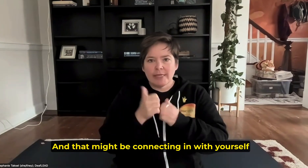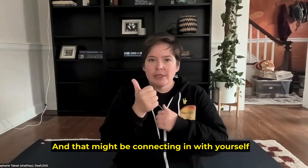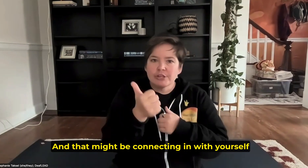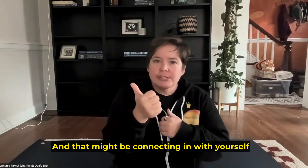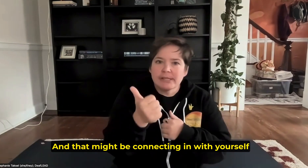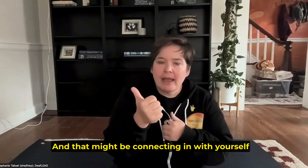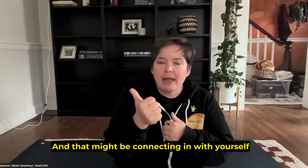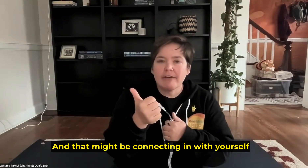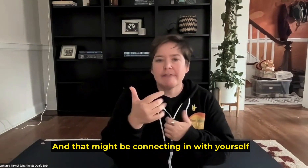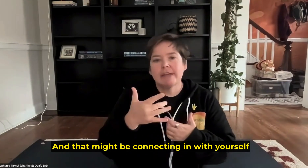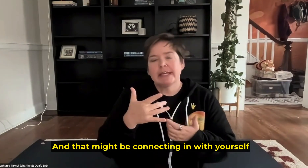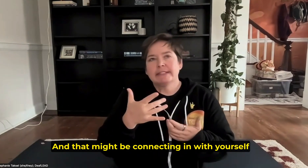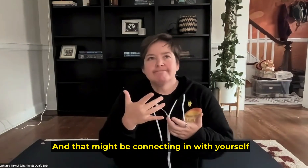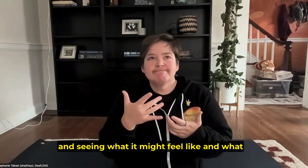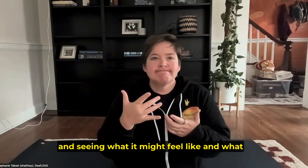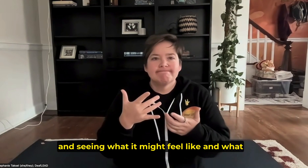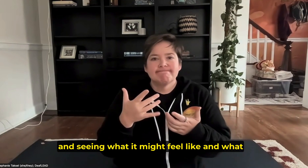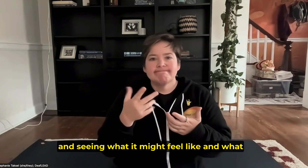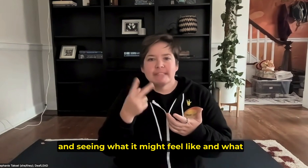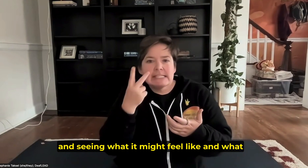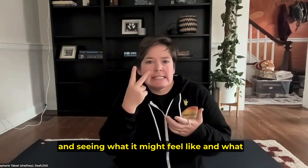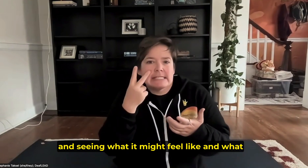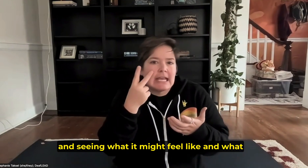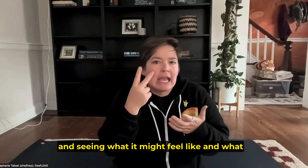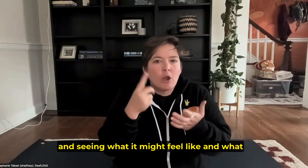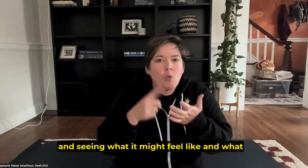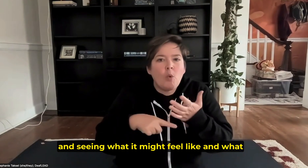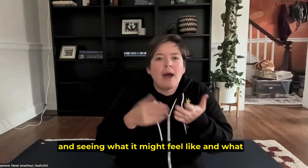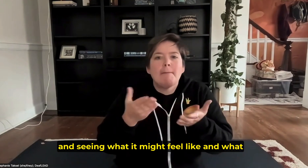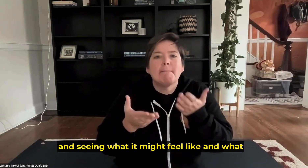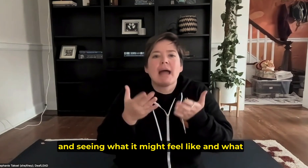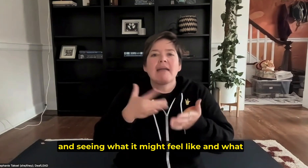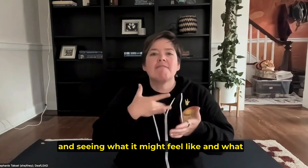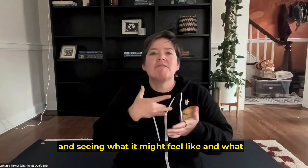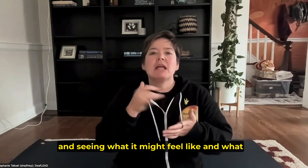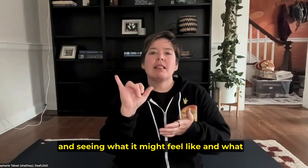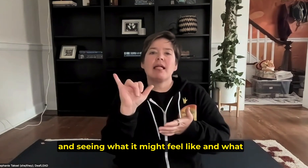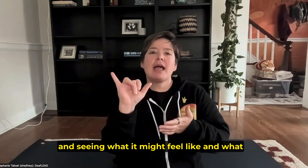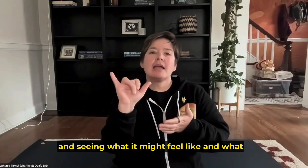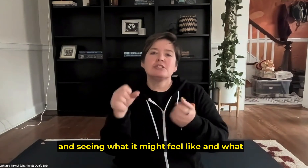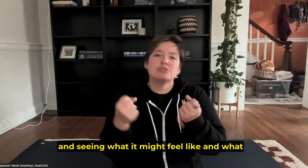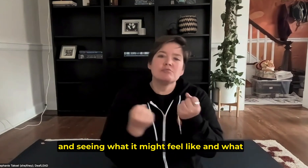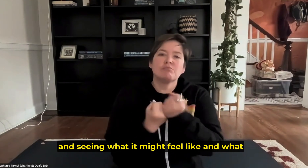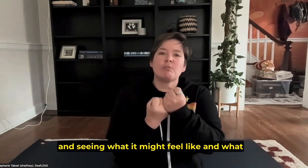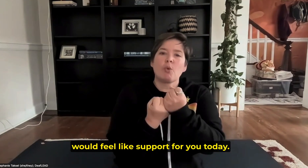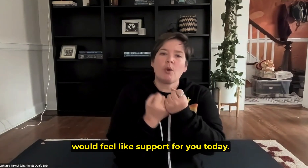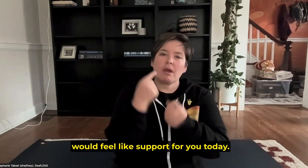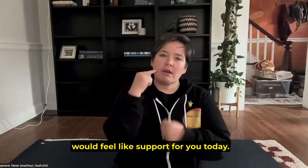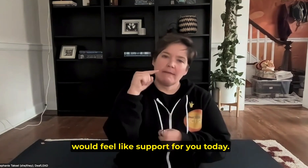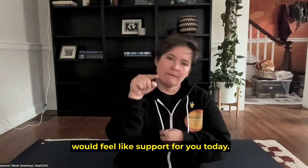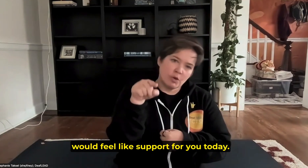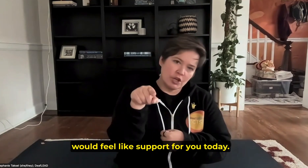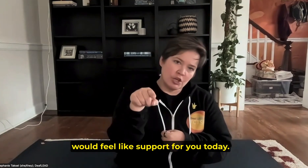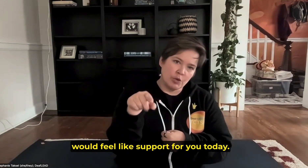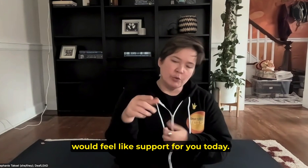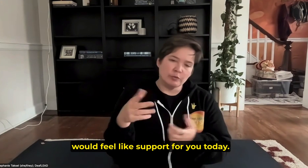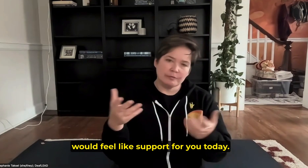with yourself and seeing what it might feel like and what would feel like support for you